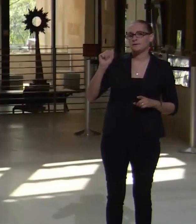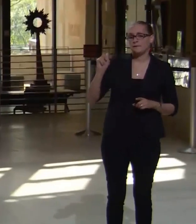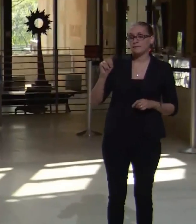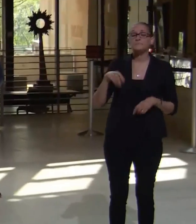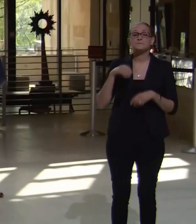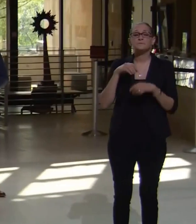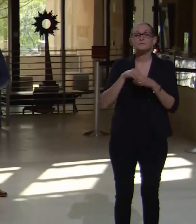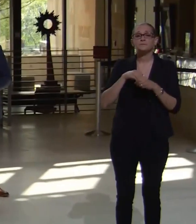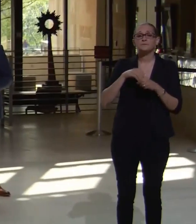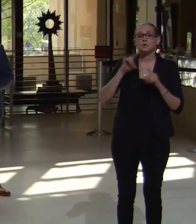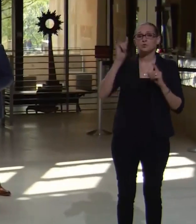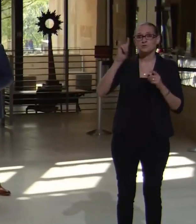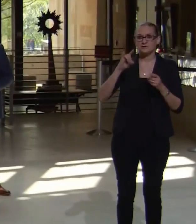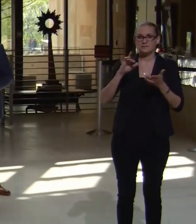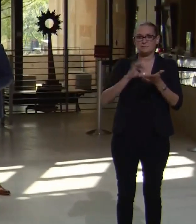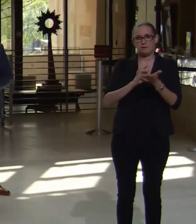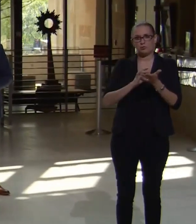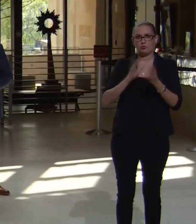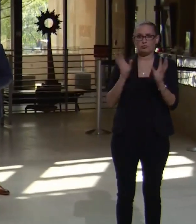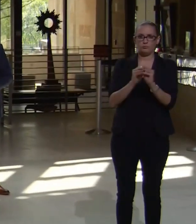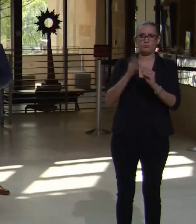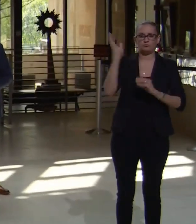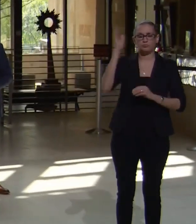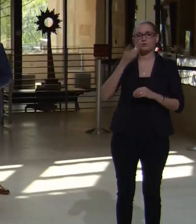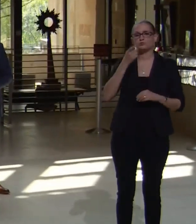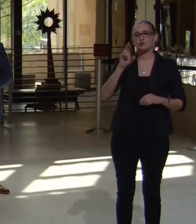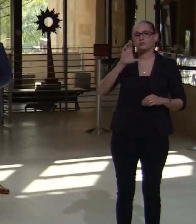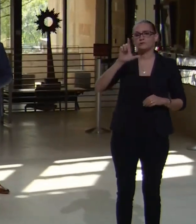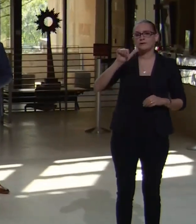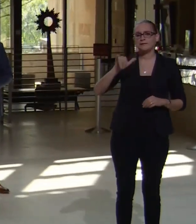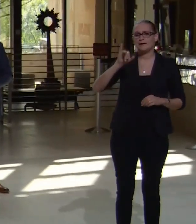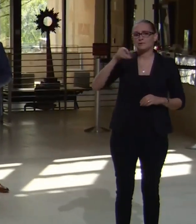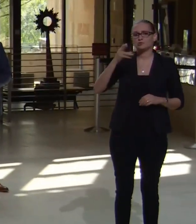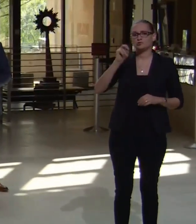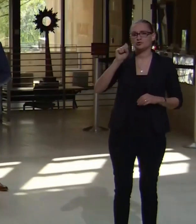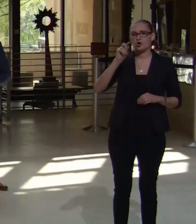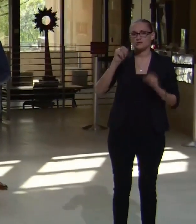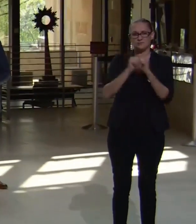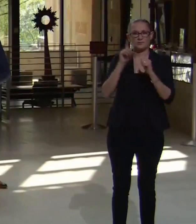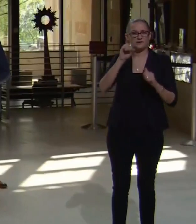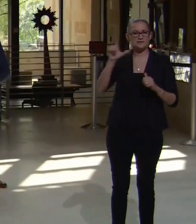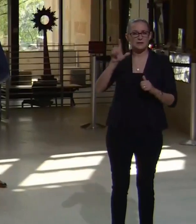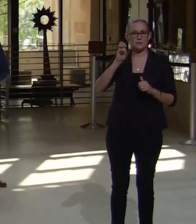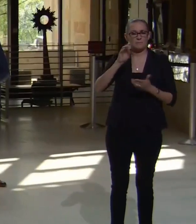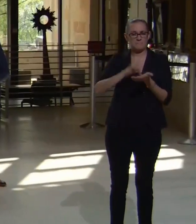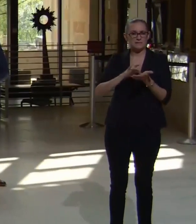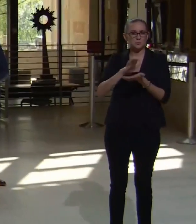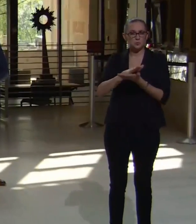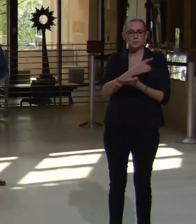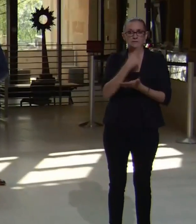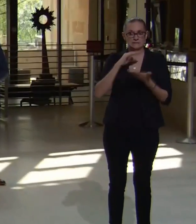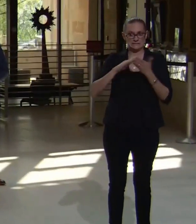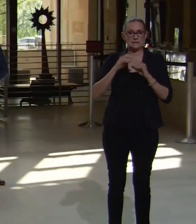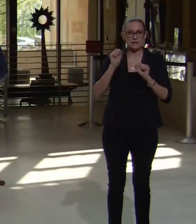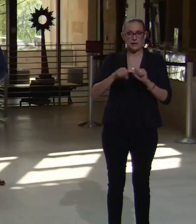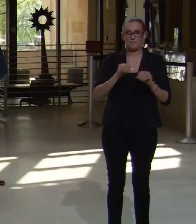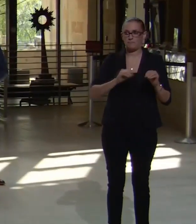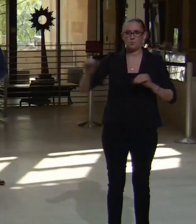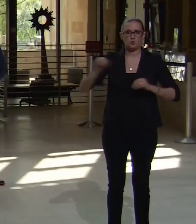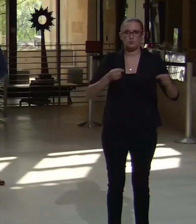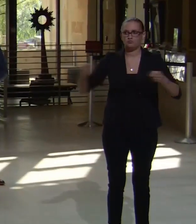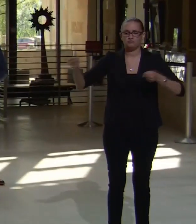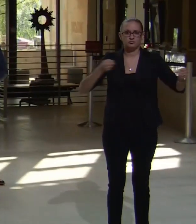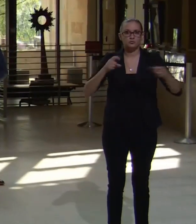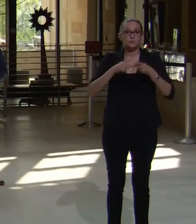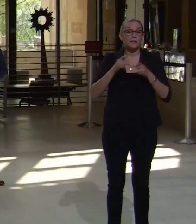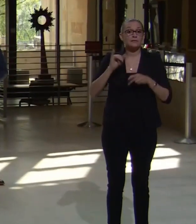UT medical call today, Dr. Clay Johnston with the Dell Med School said that the city could move patients to places like